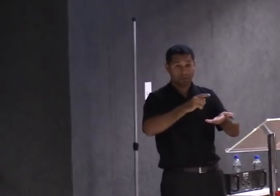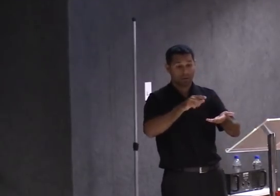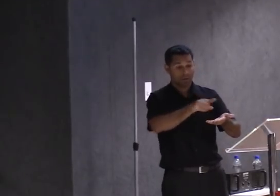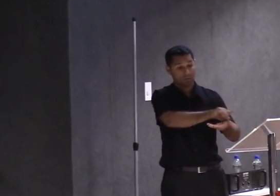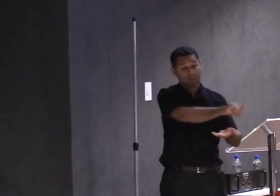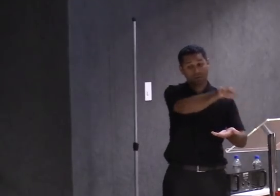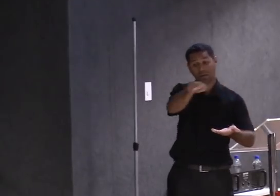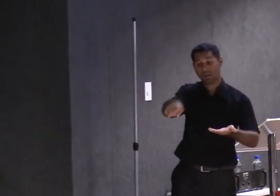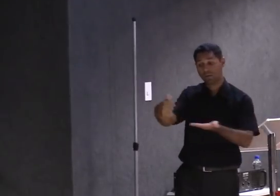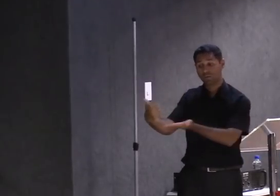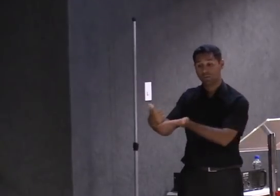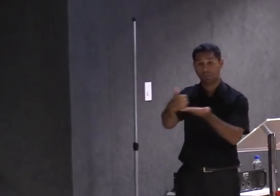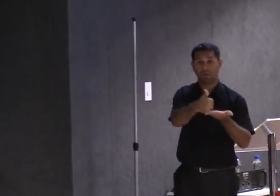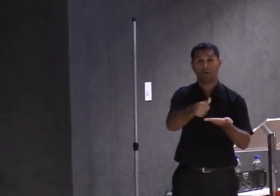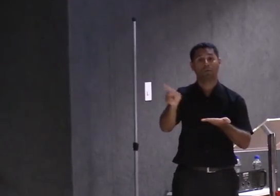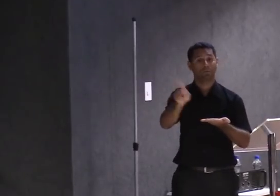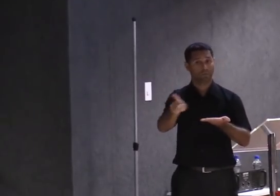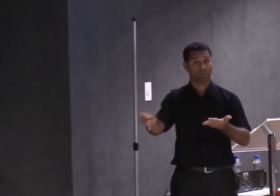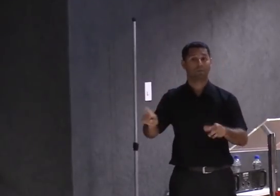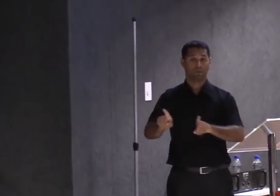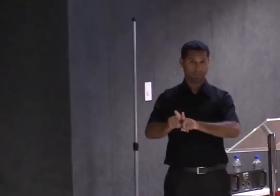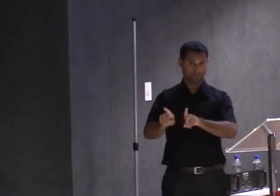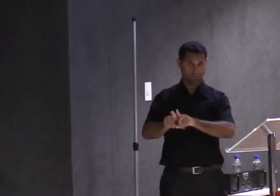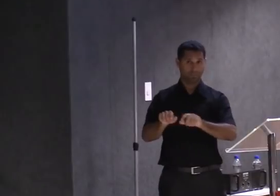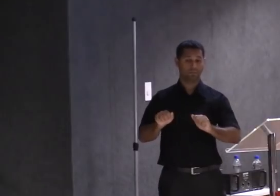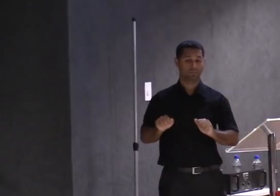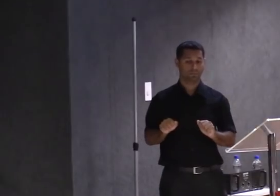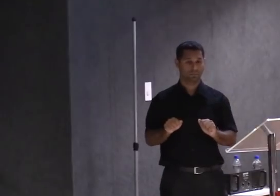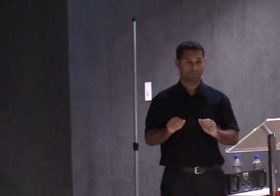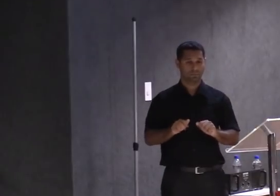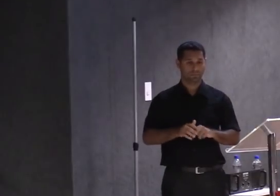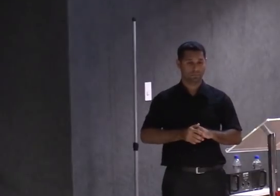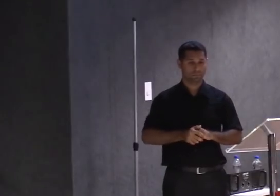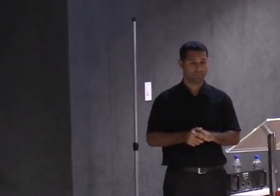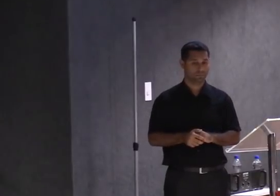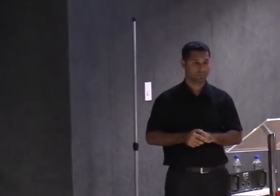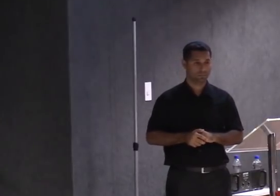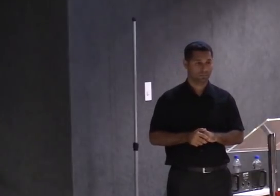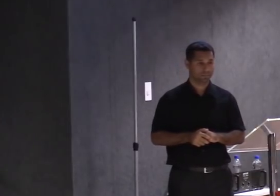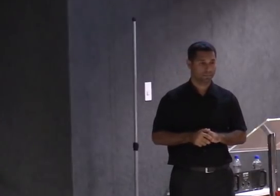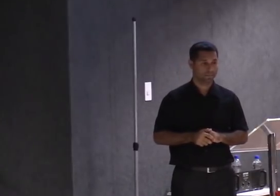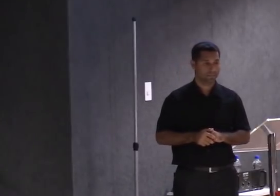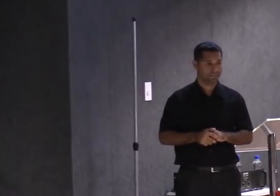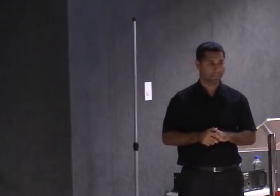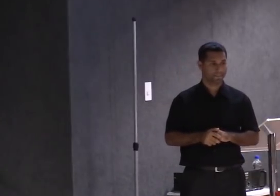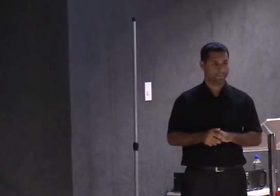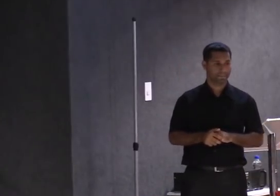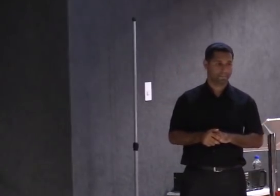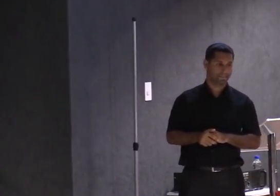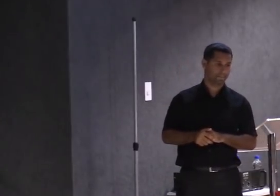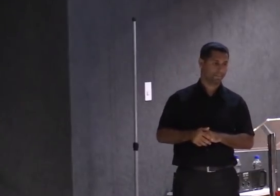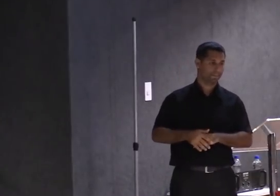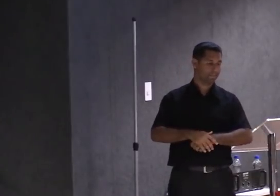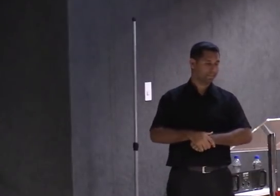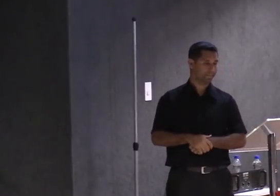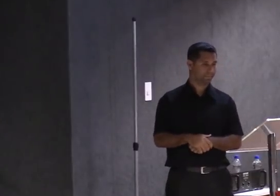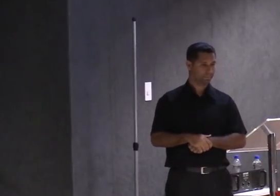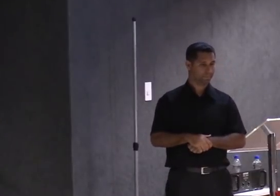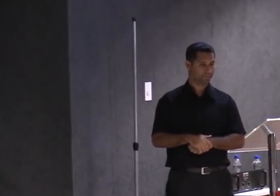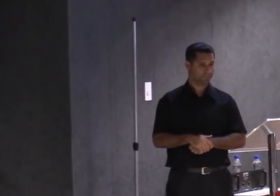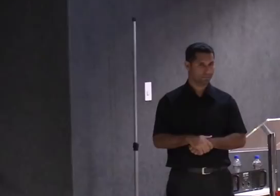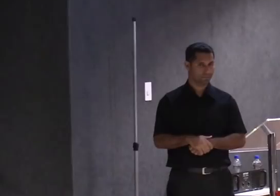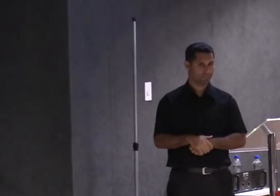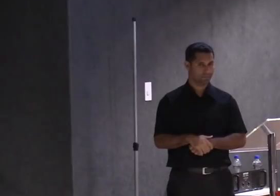com o suporte dos professores. So this changes the role of a student and